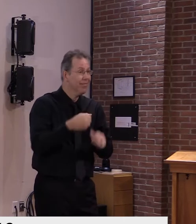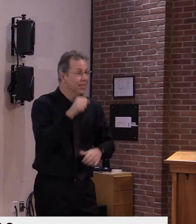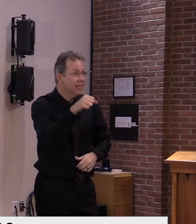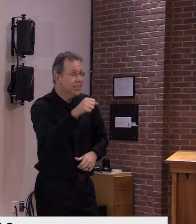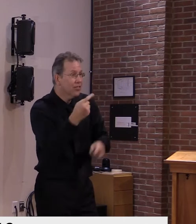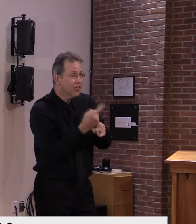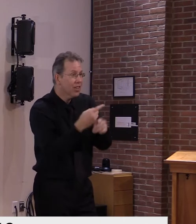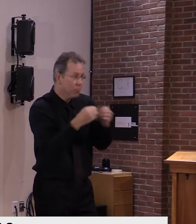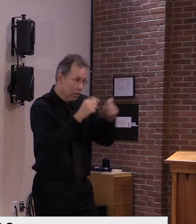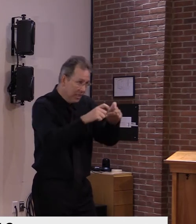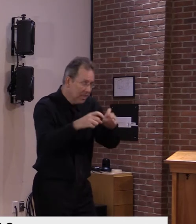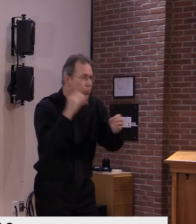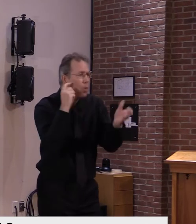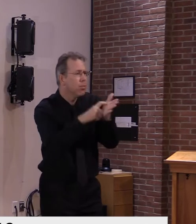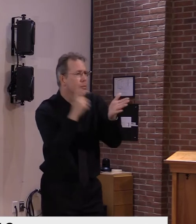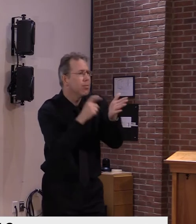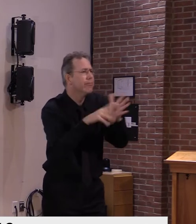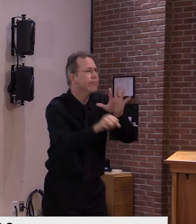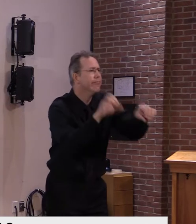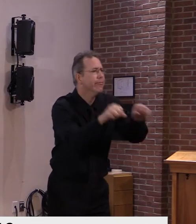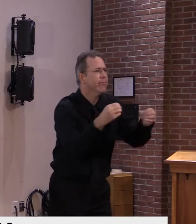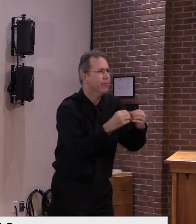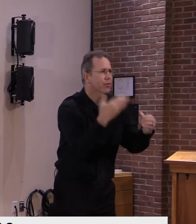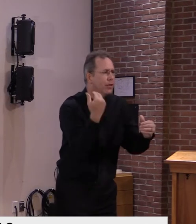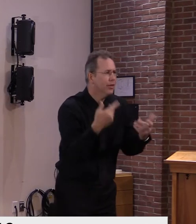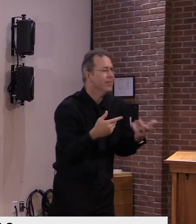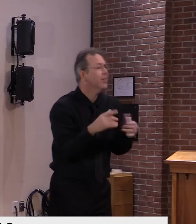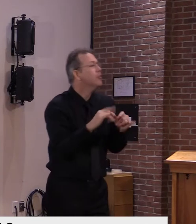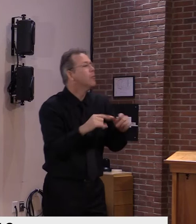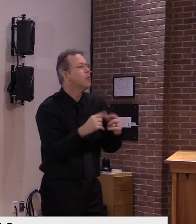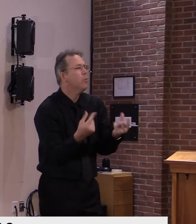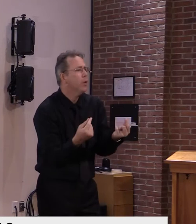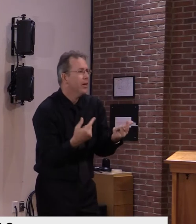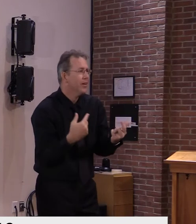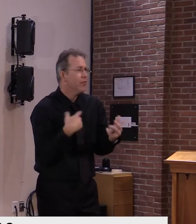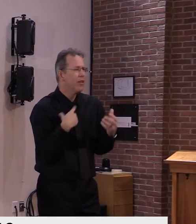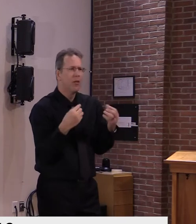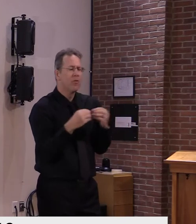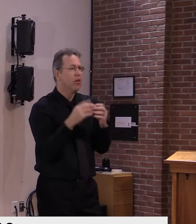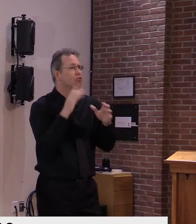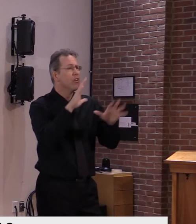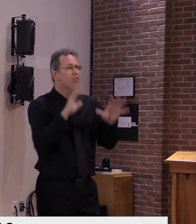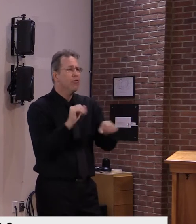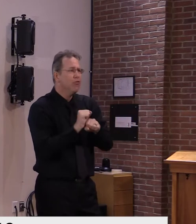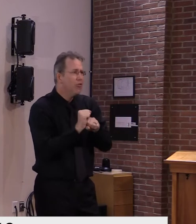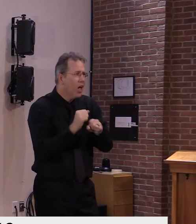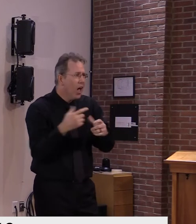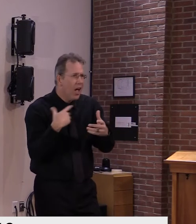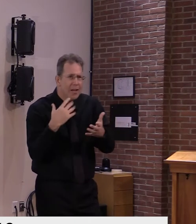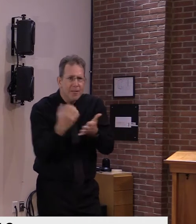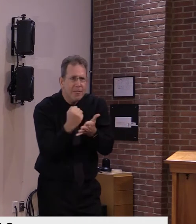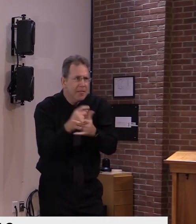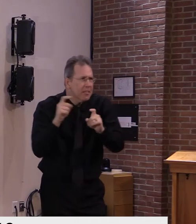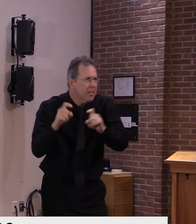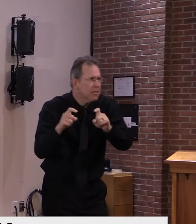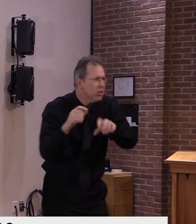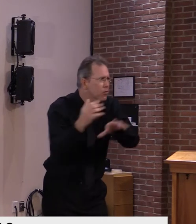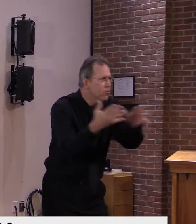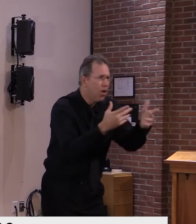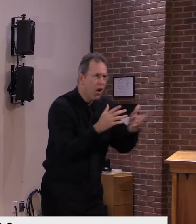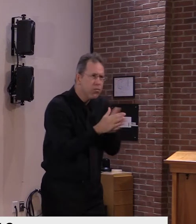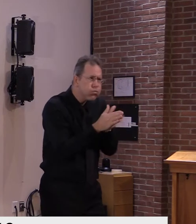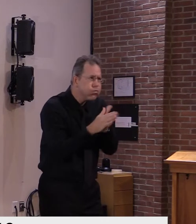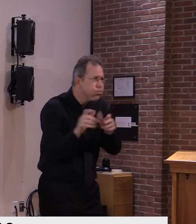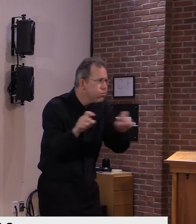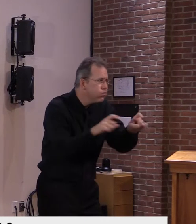have before. We are also doing incredible amount of testing, and now that the college student testing will be diminished